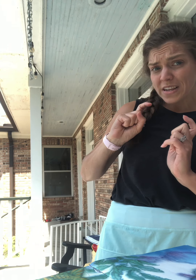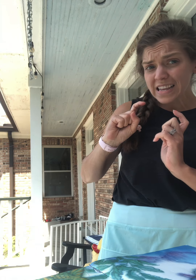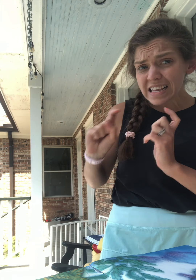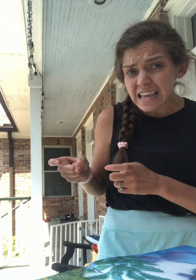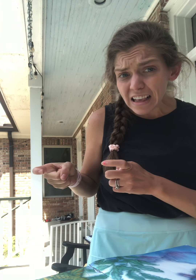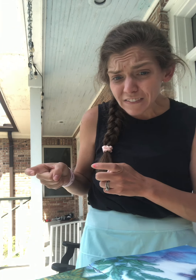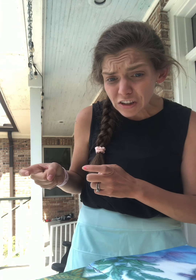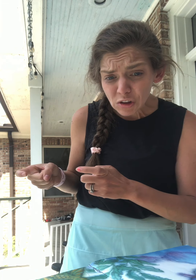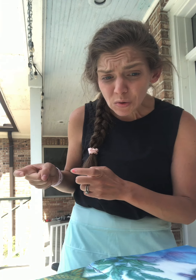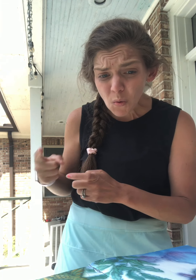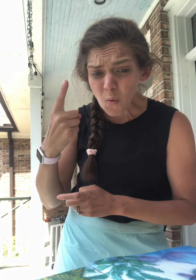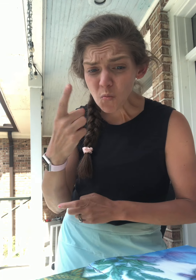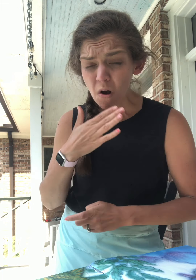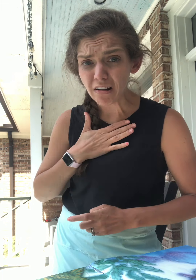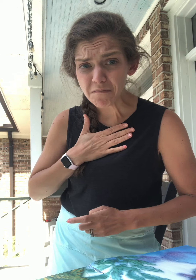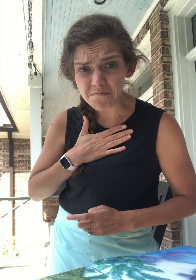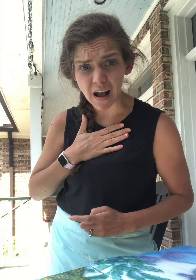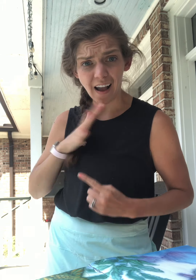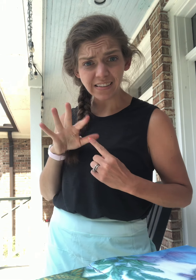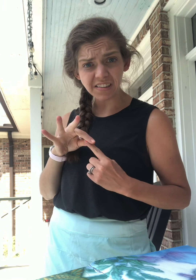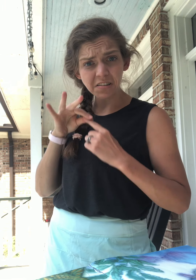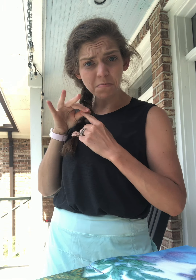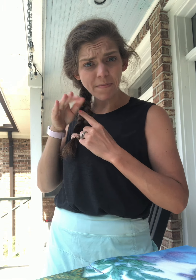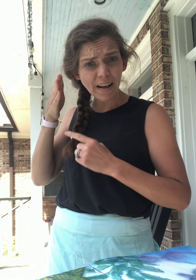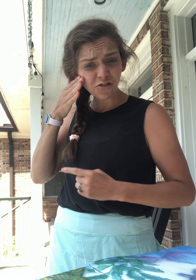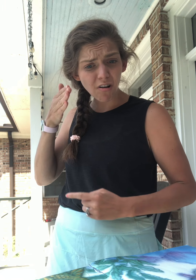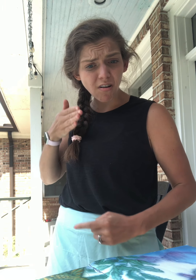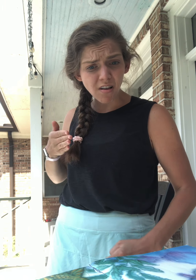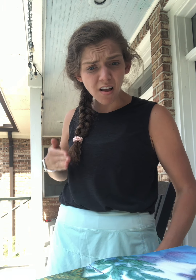You want me to give you one of my special scales?